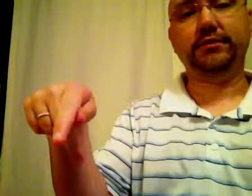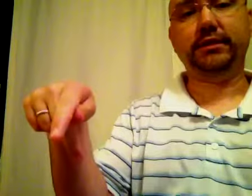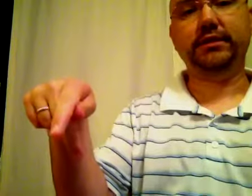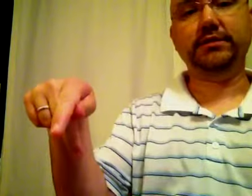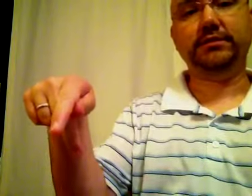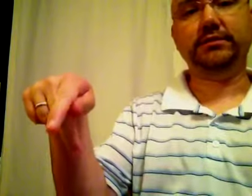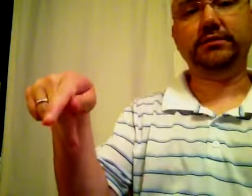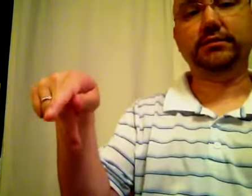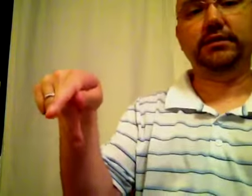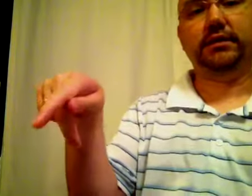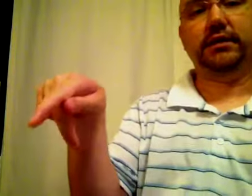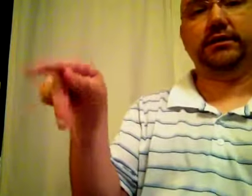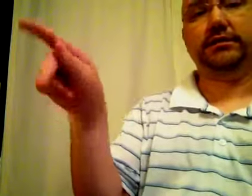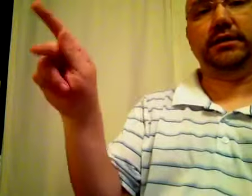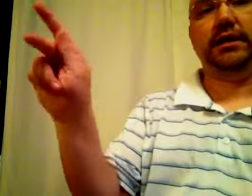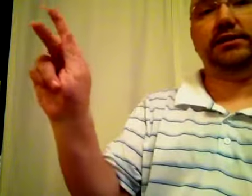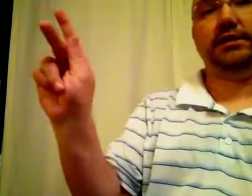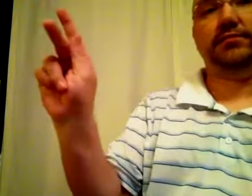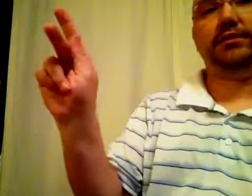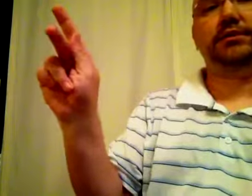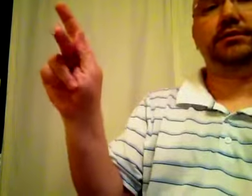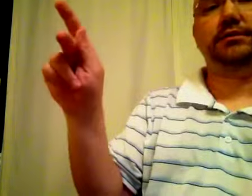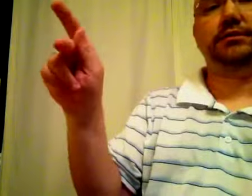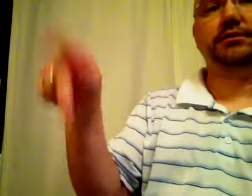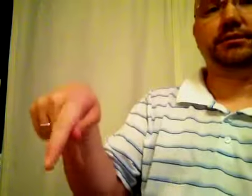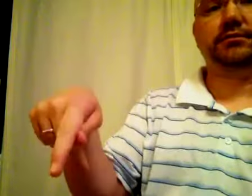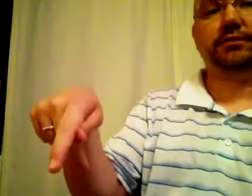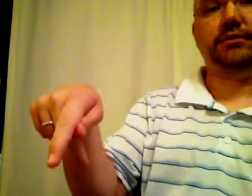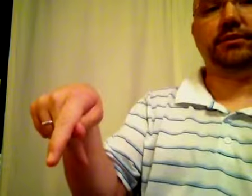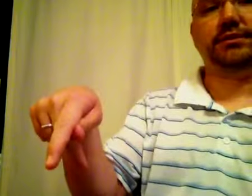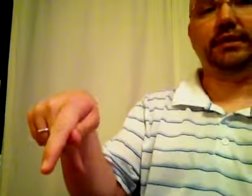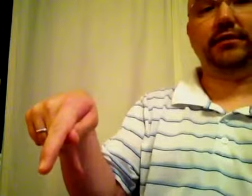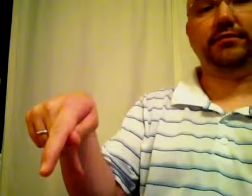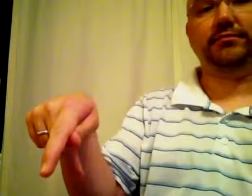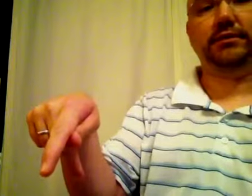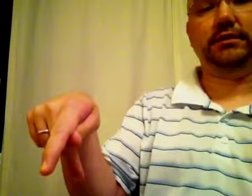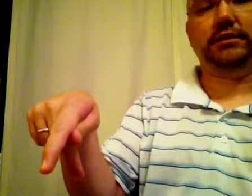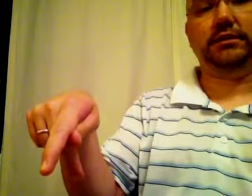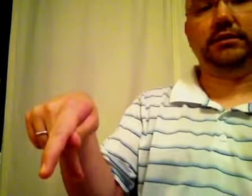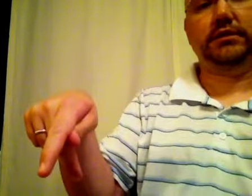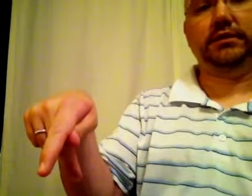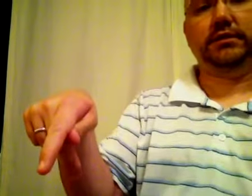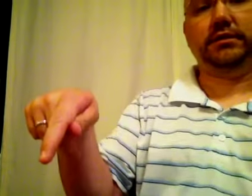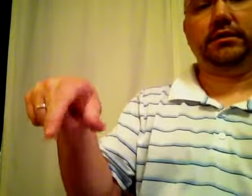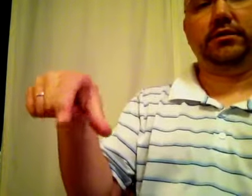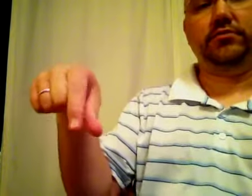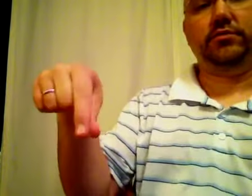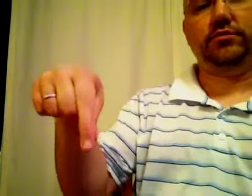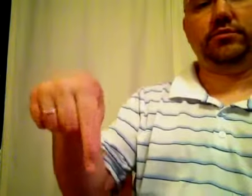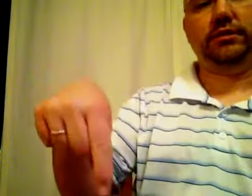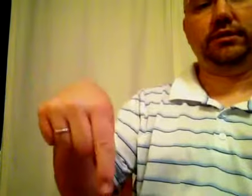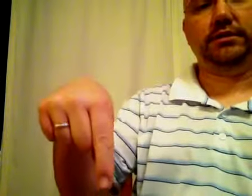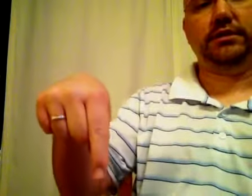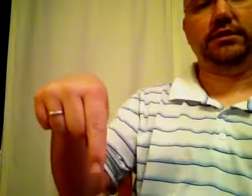like this. It's the K shape, just with your wrist down. Q is this